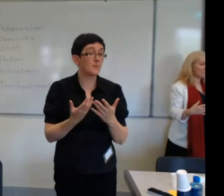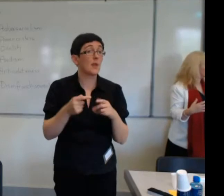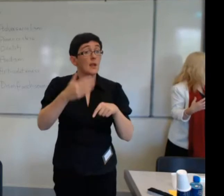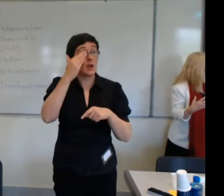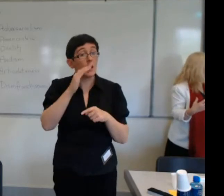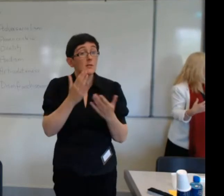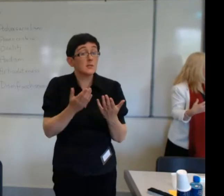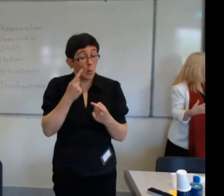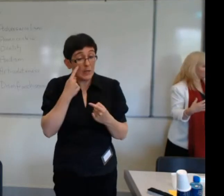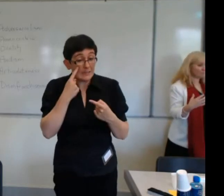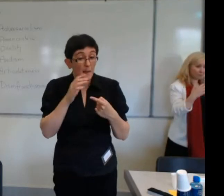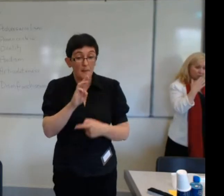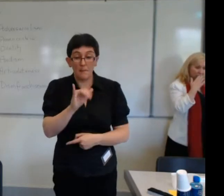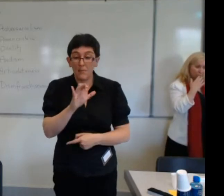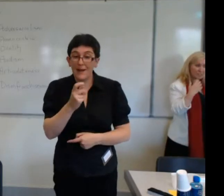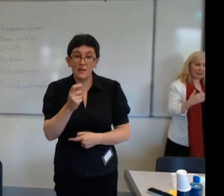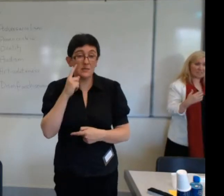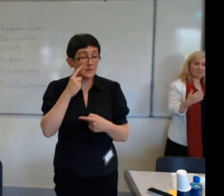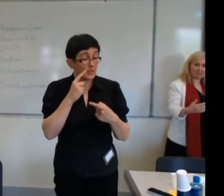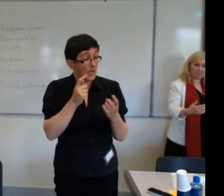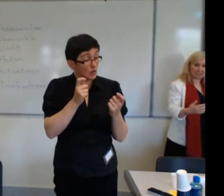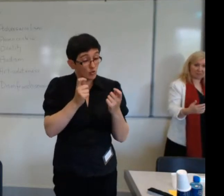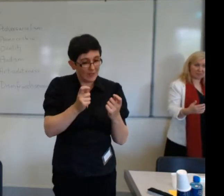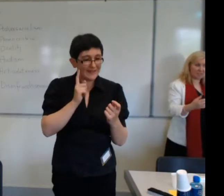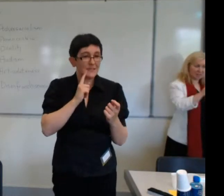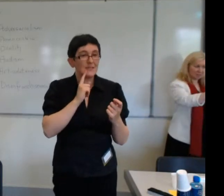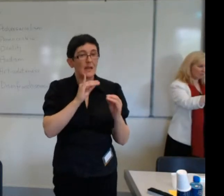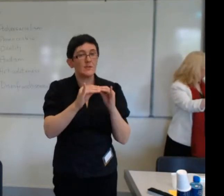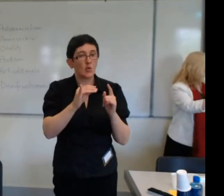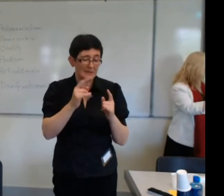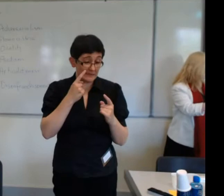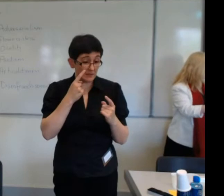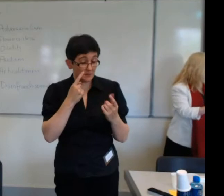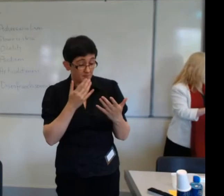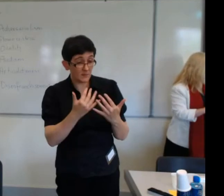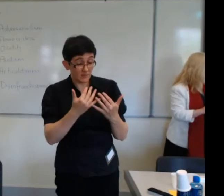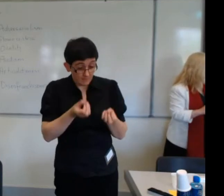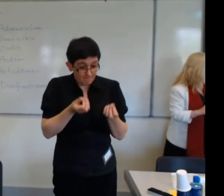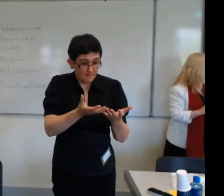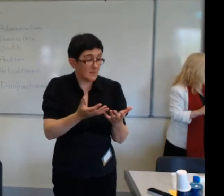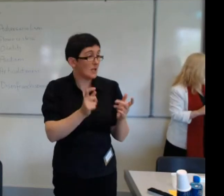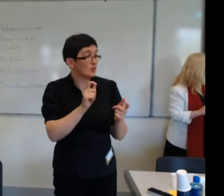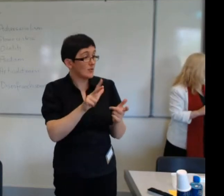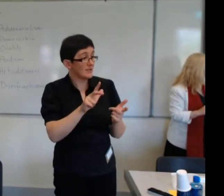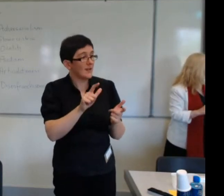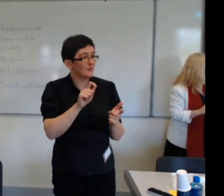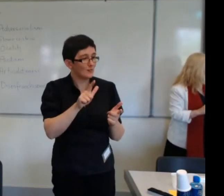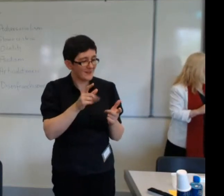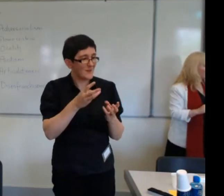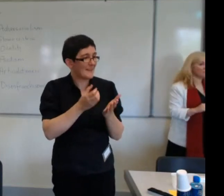content for the training of prospective deaf interpreters. I'm going to, again, not say too much because Teresa will say something there. And the goal then will